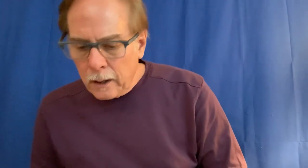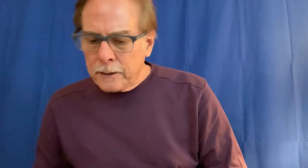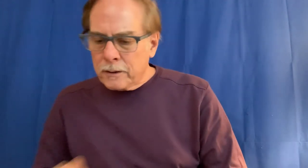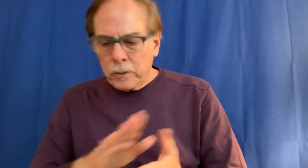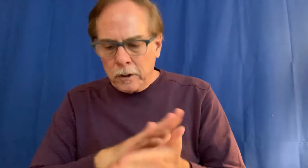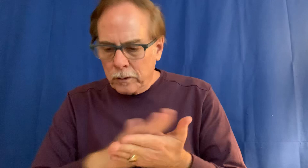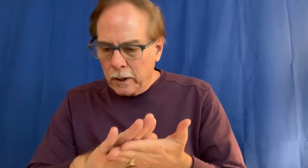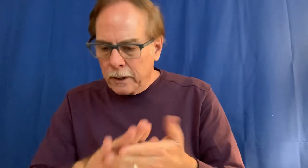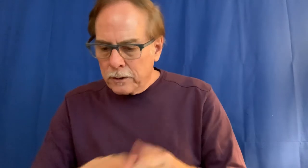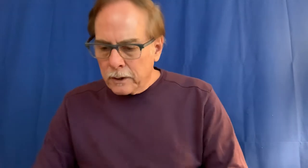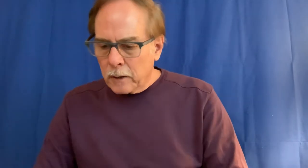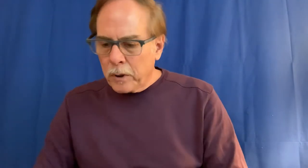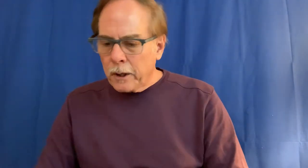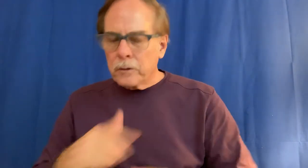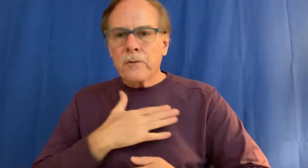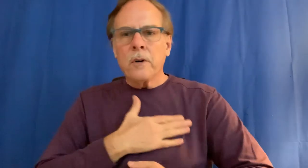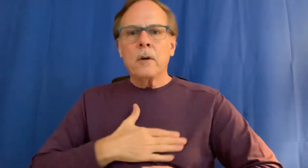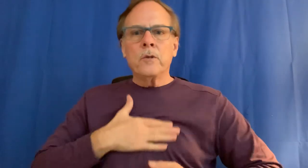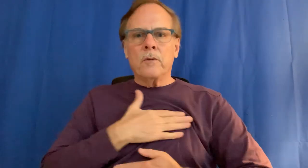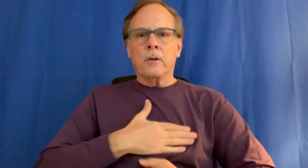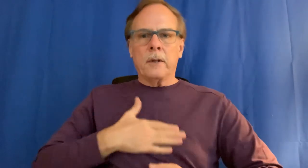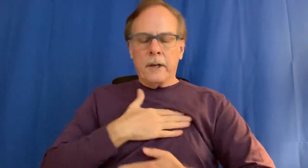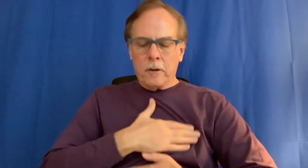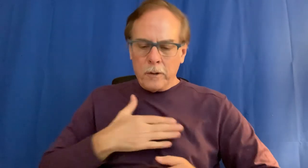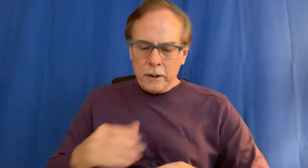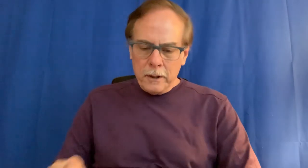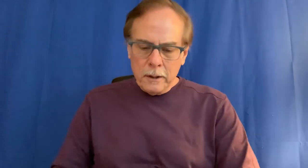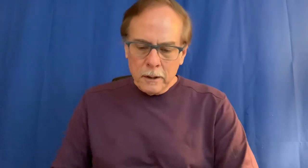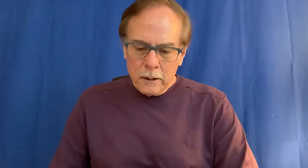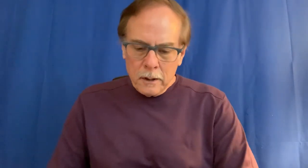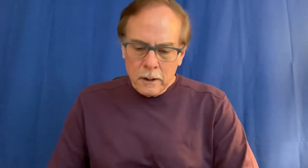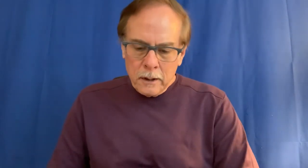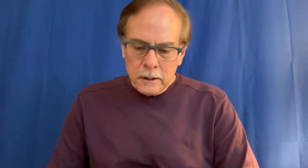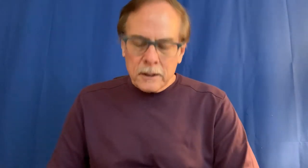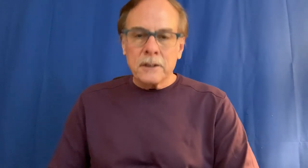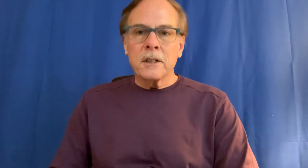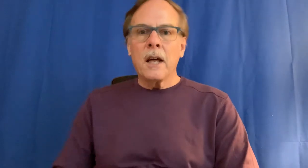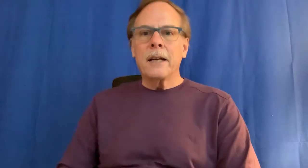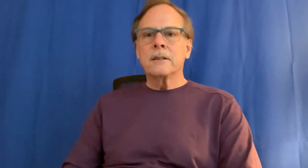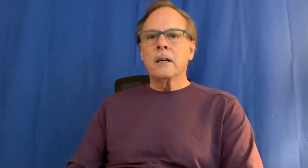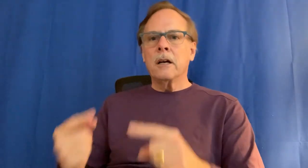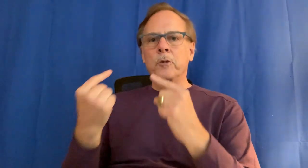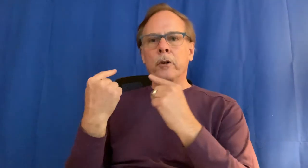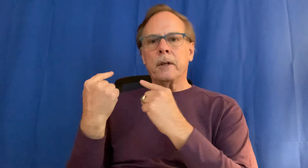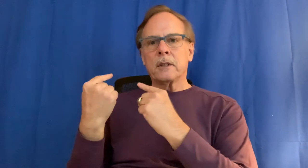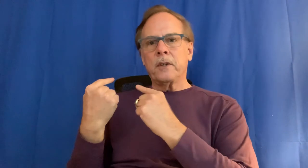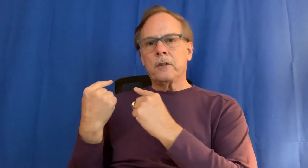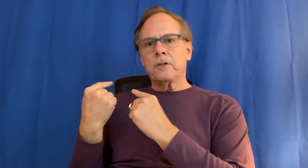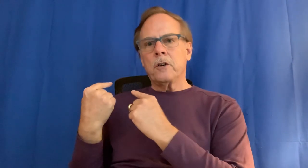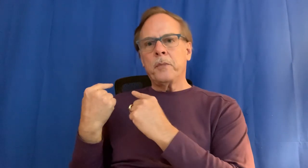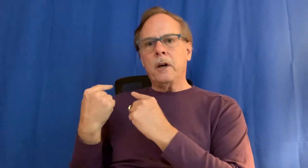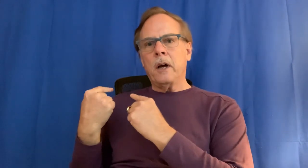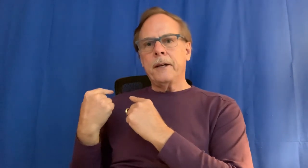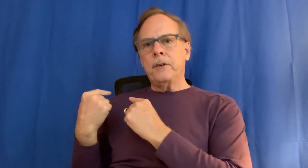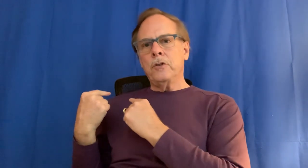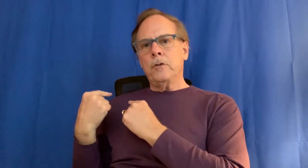Nice, we know nice to get pleasure from. You've learned that already. Since the last time, your index fingers start behind you, over